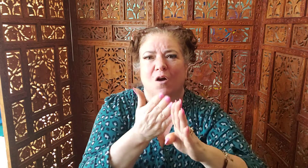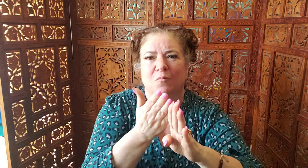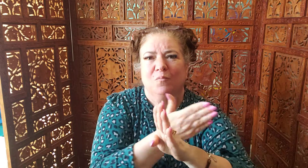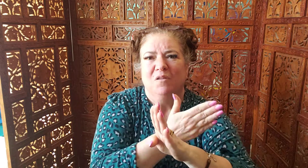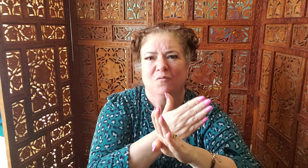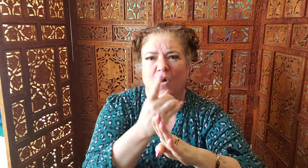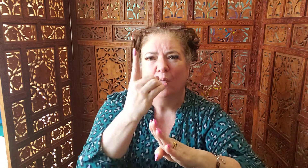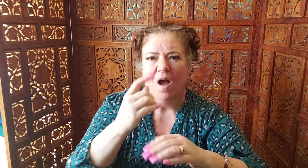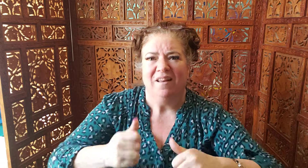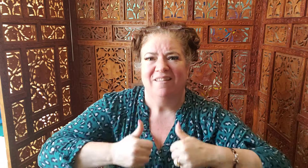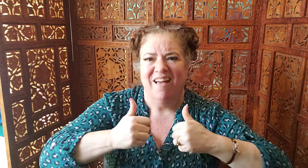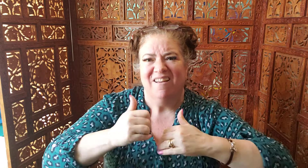flies, time